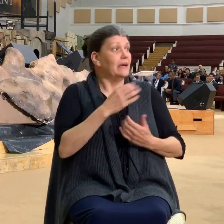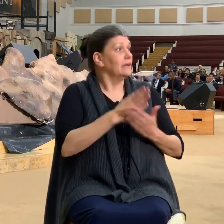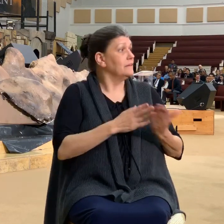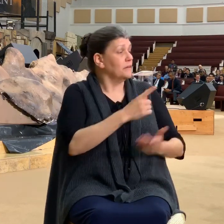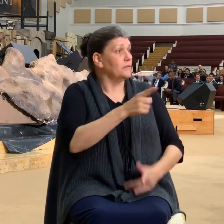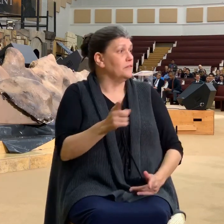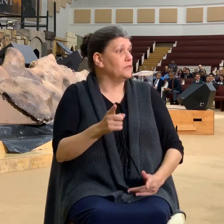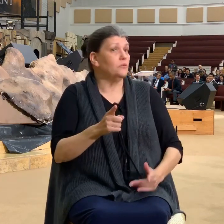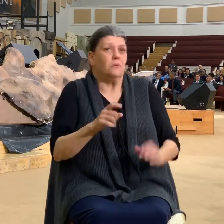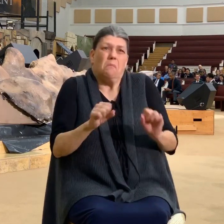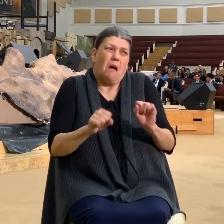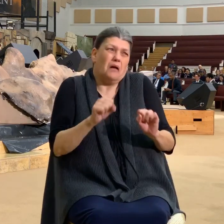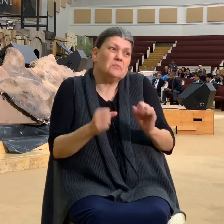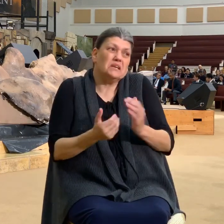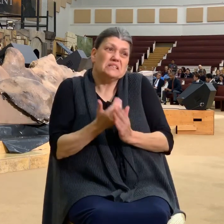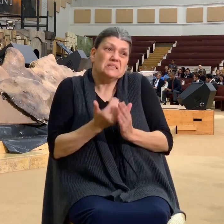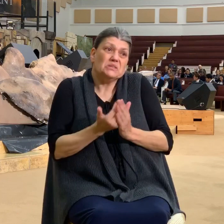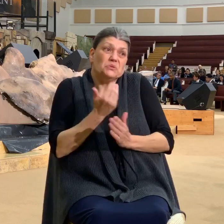this may be new.